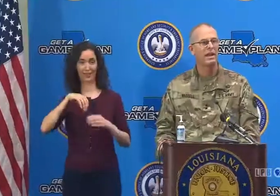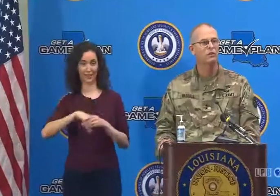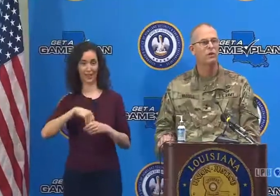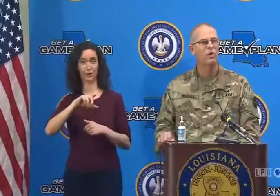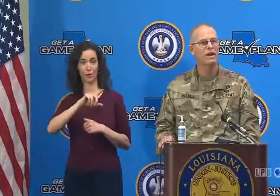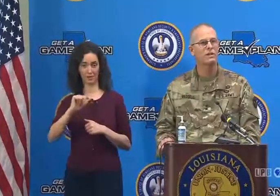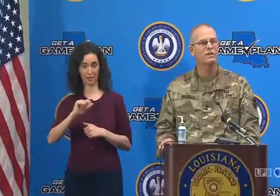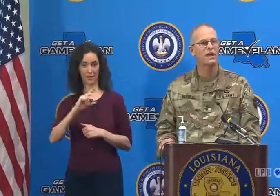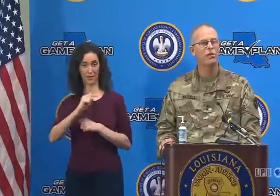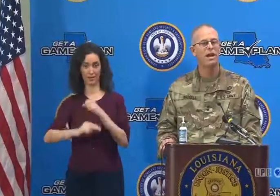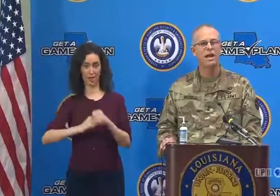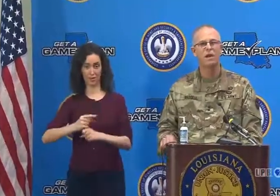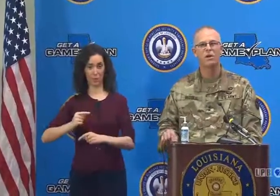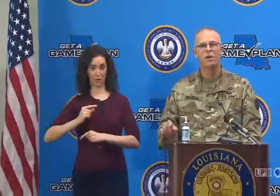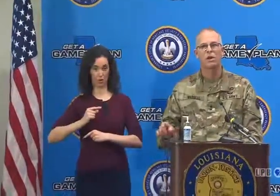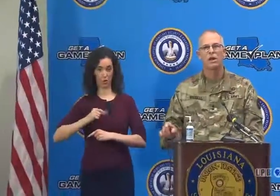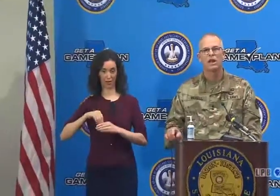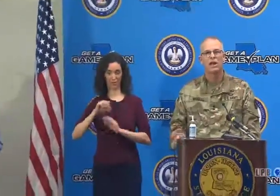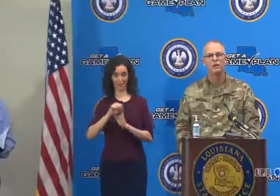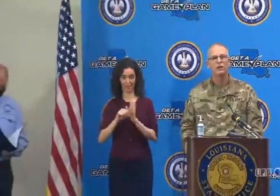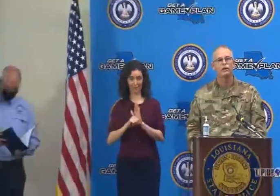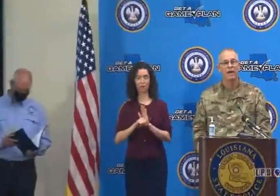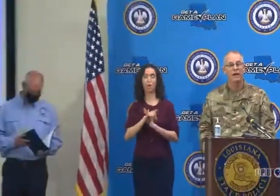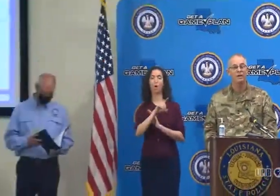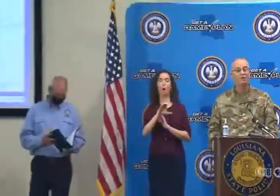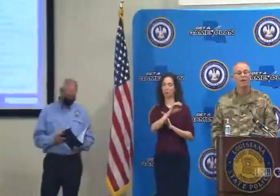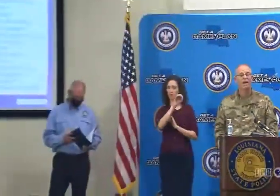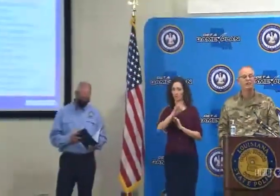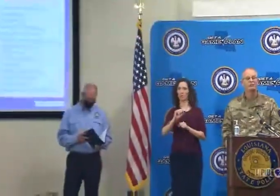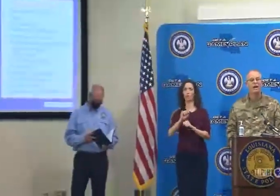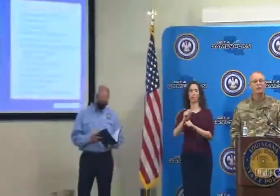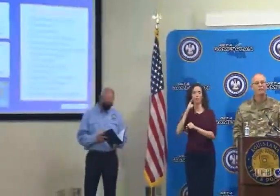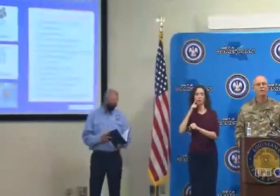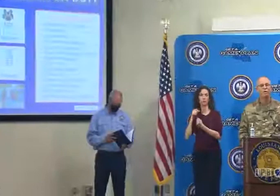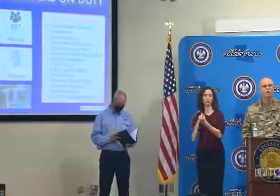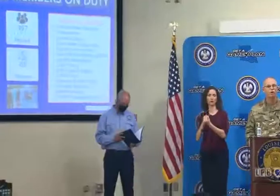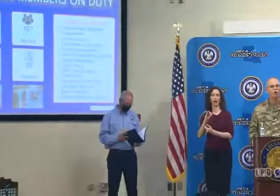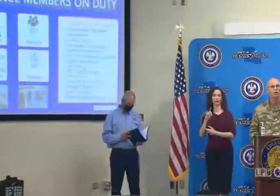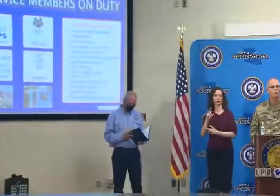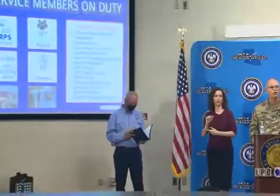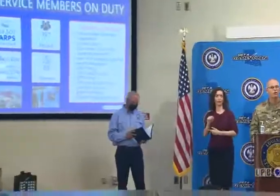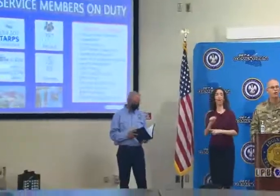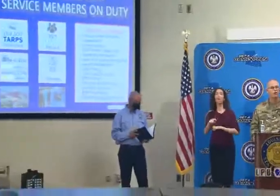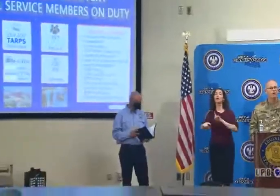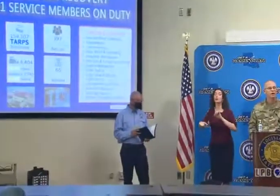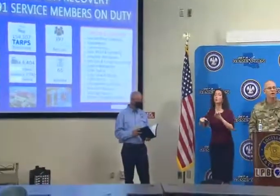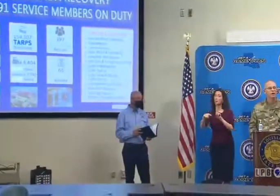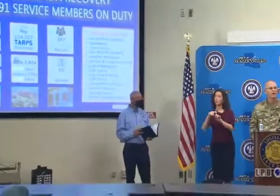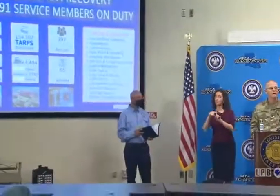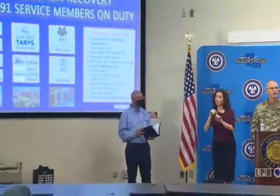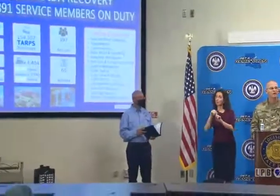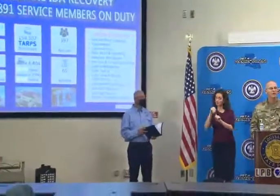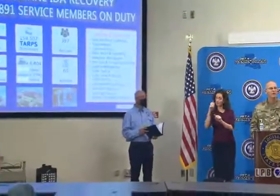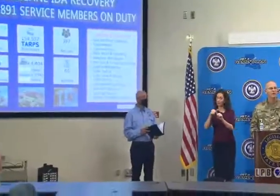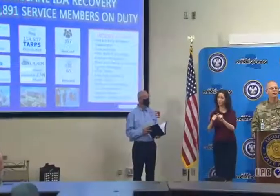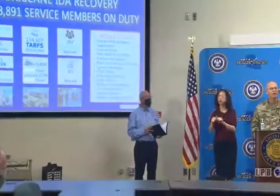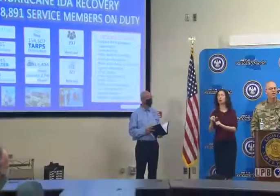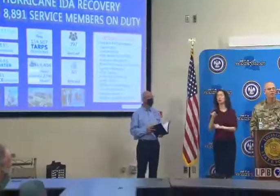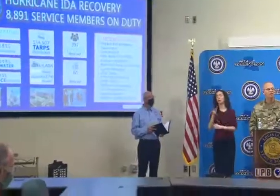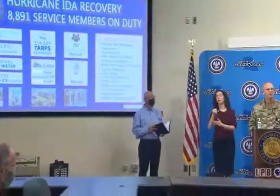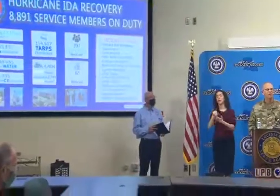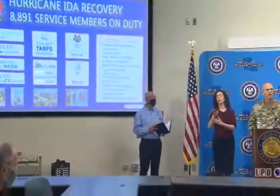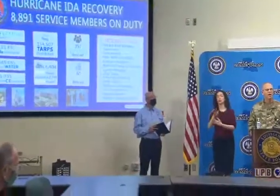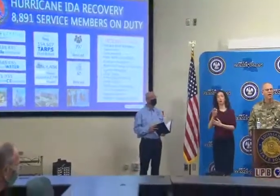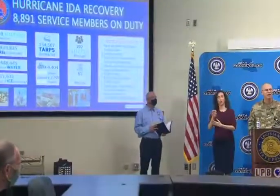Louisiana National Guard in the state right now. And we do have, I'd remind everybody, we have 2,400 Guard men and women that